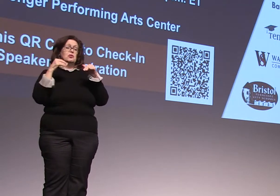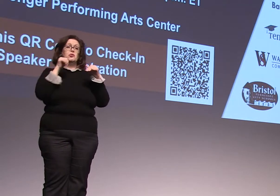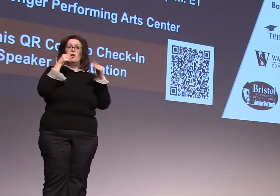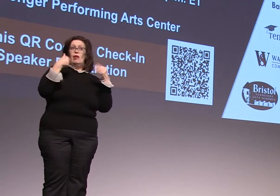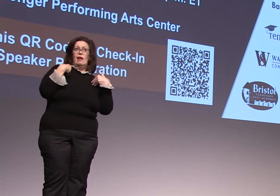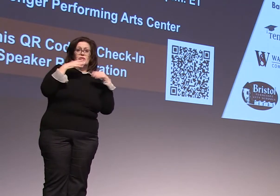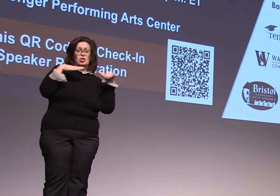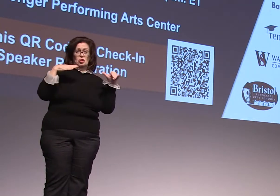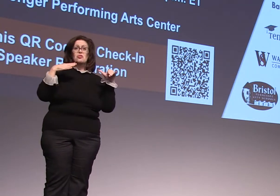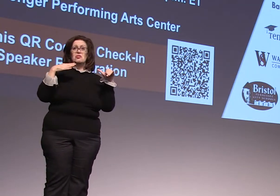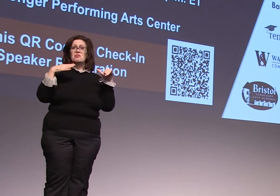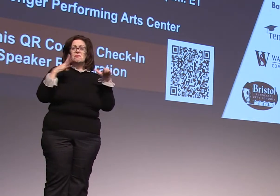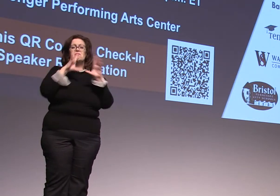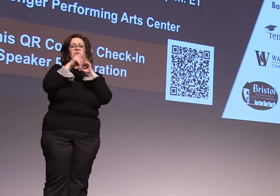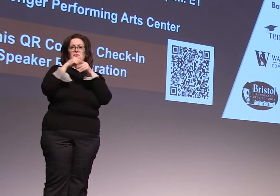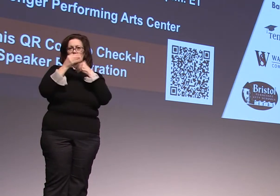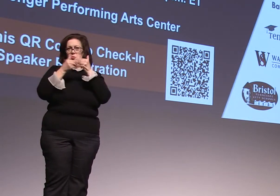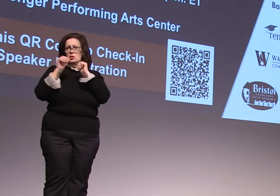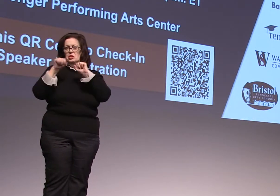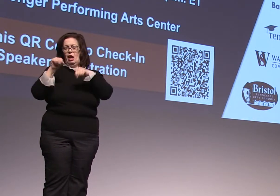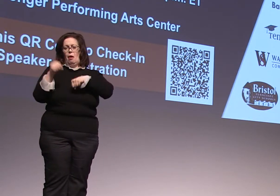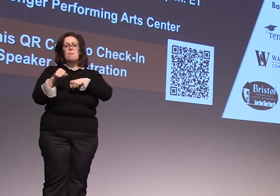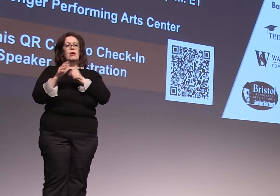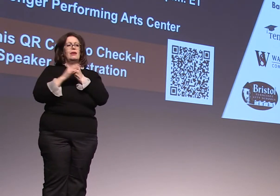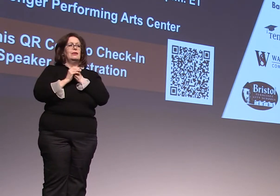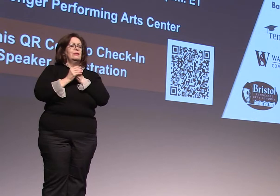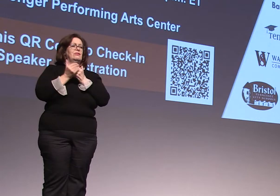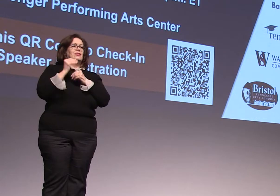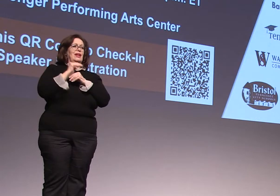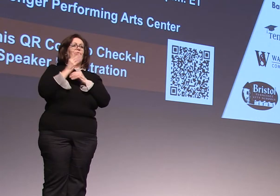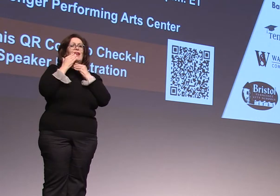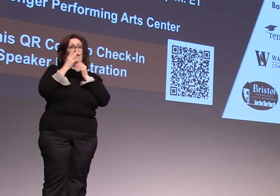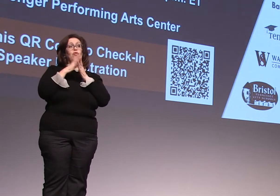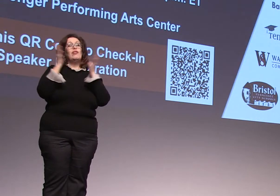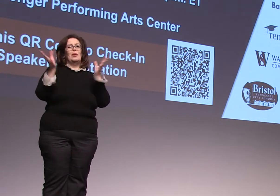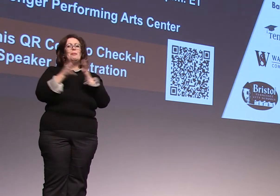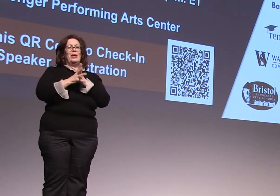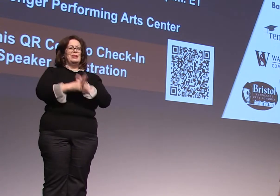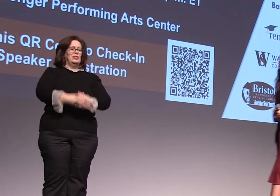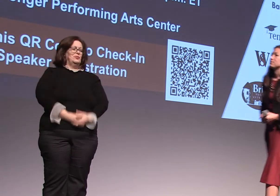the process. And I really look forward to the conversation tonight. So thank you very much.